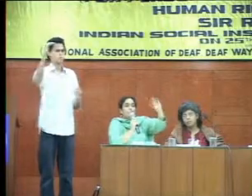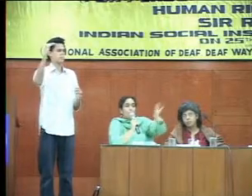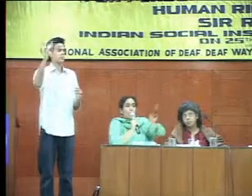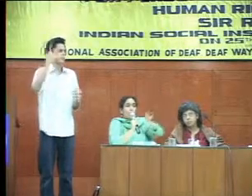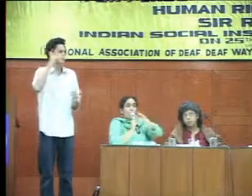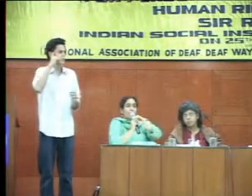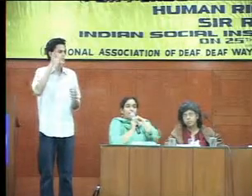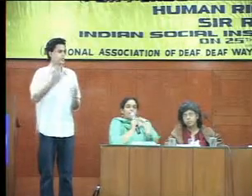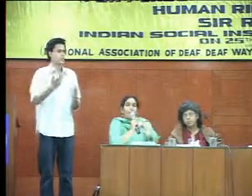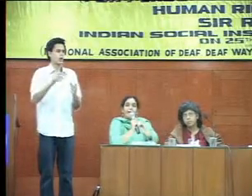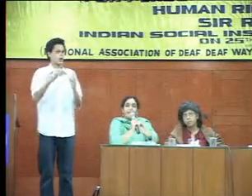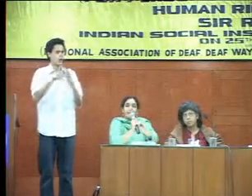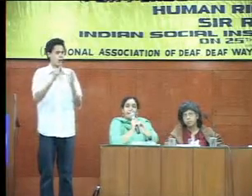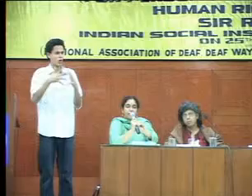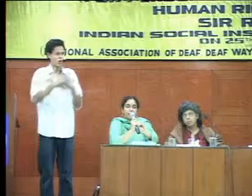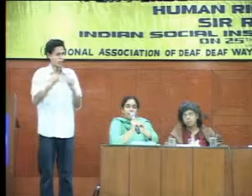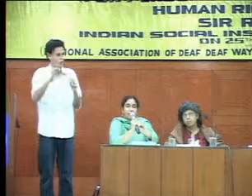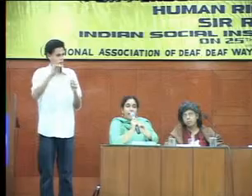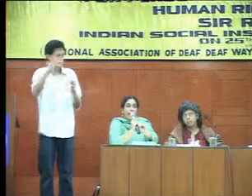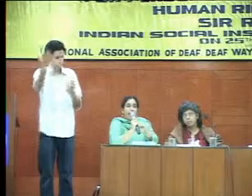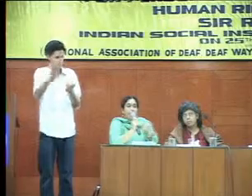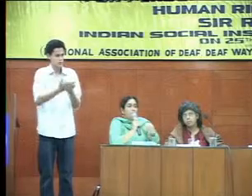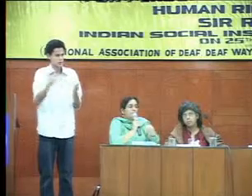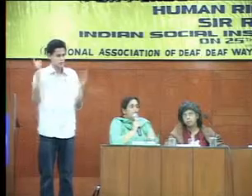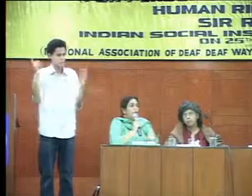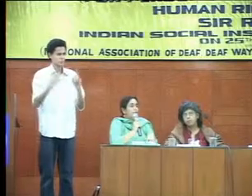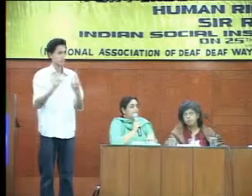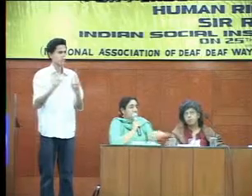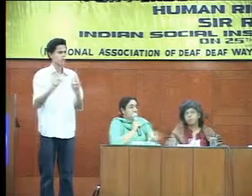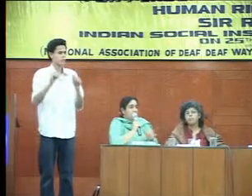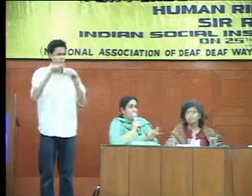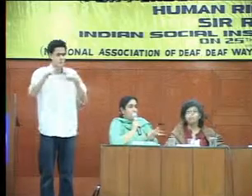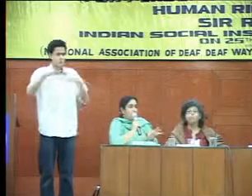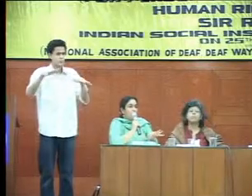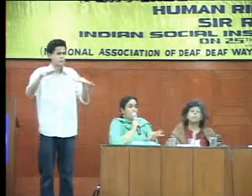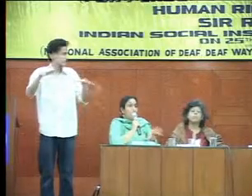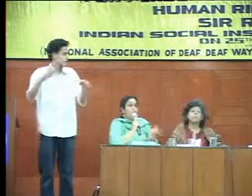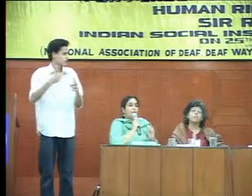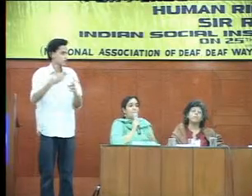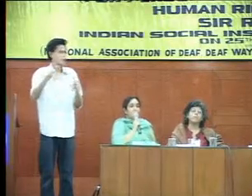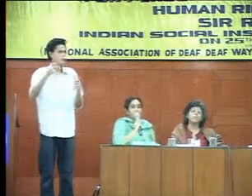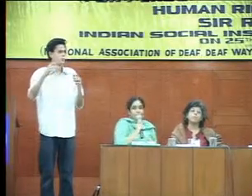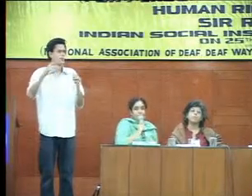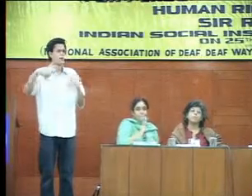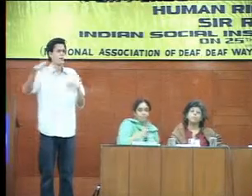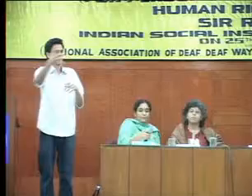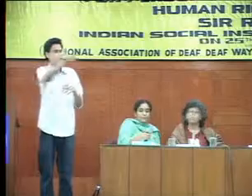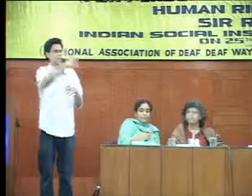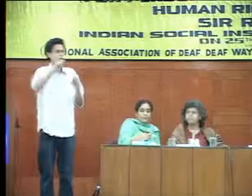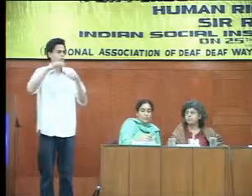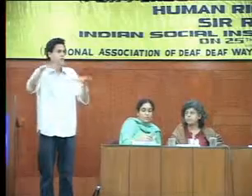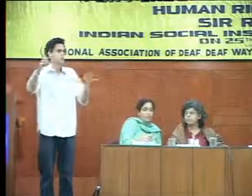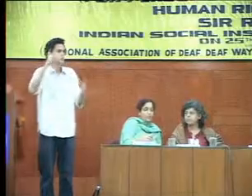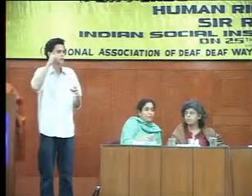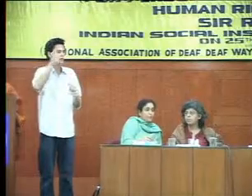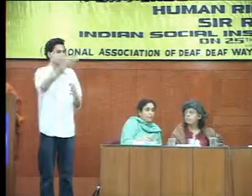know, other law people can also enter the panel and influence all the various players in it?